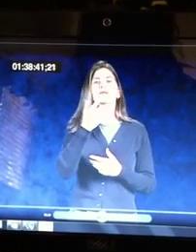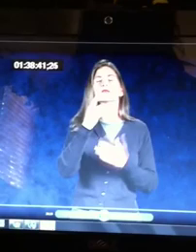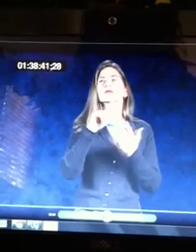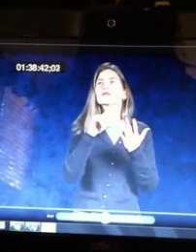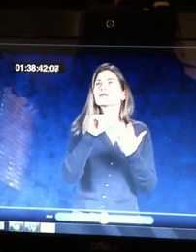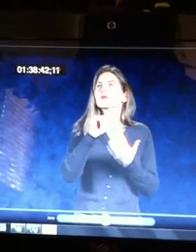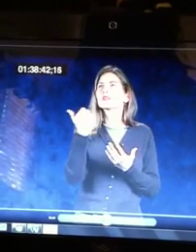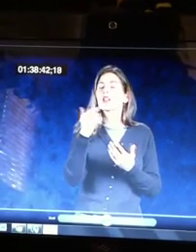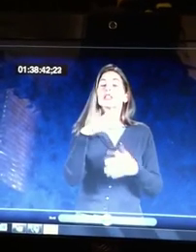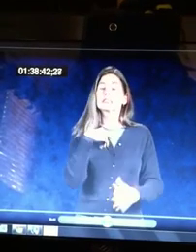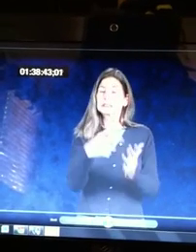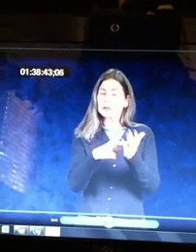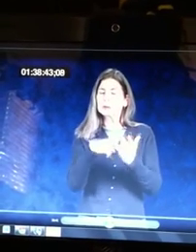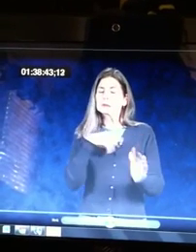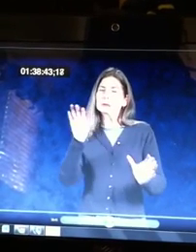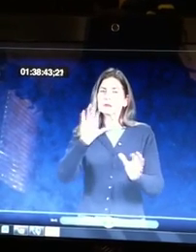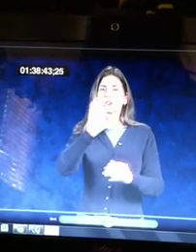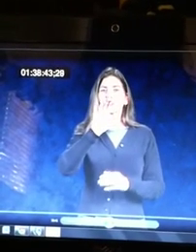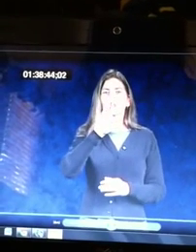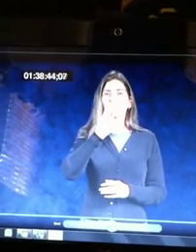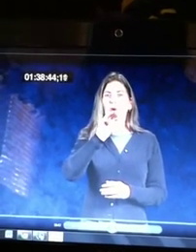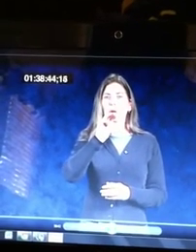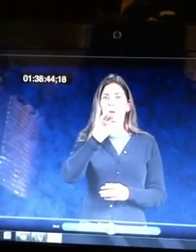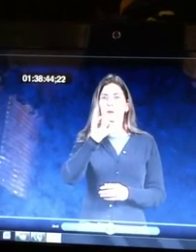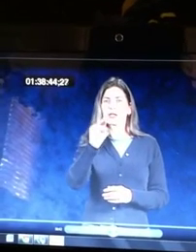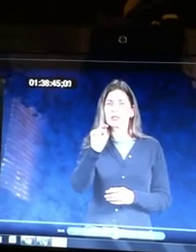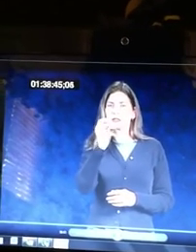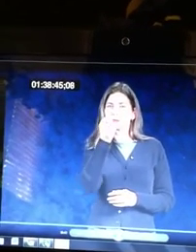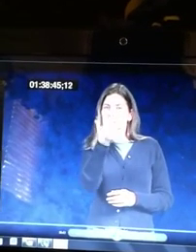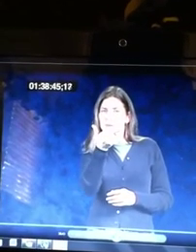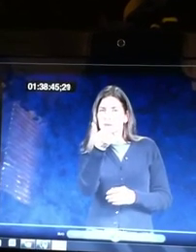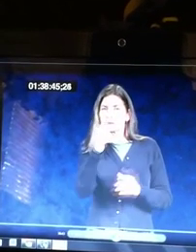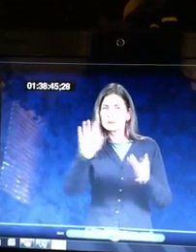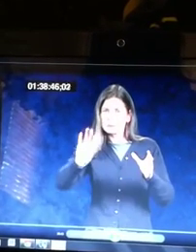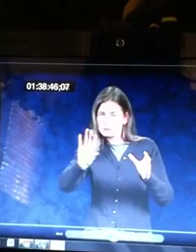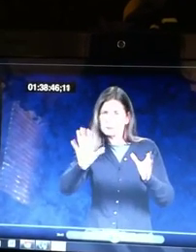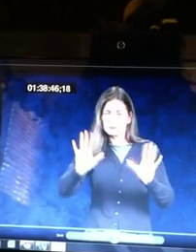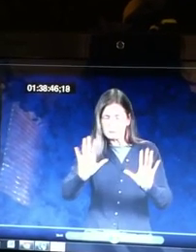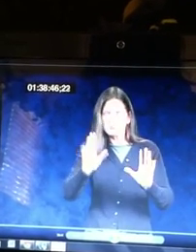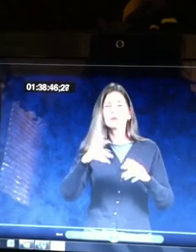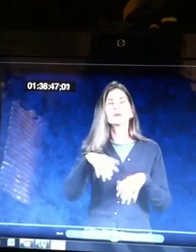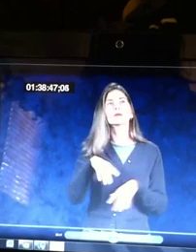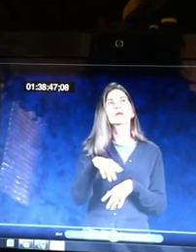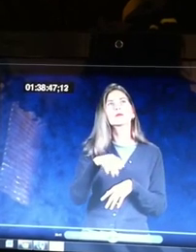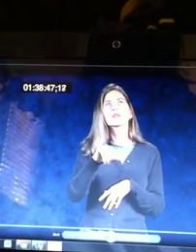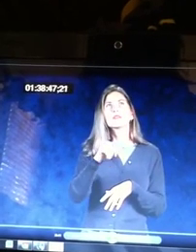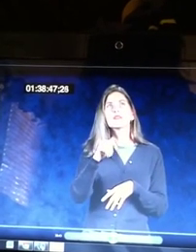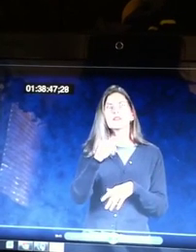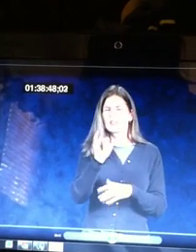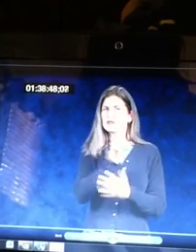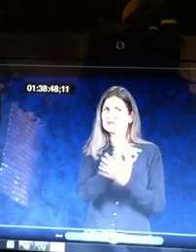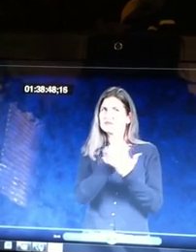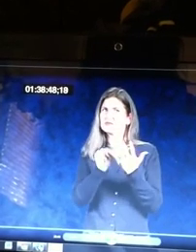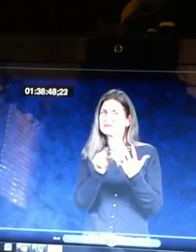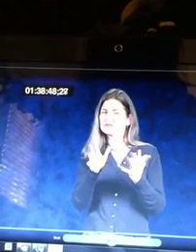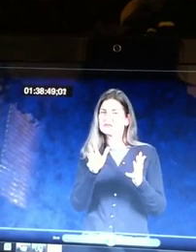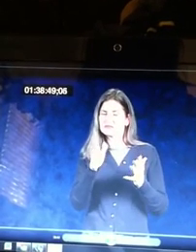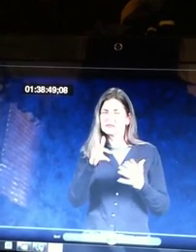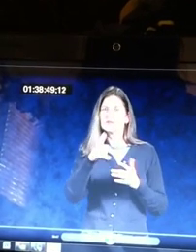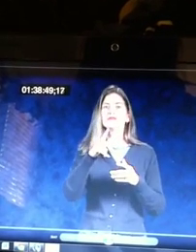just for a little more flavor. Sometimes I'll put in a little bit of cumin, just a little bit. But that's pretty